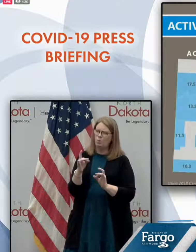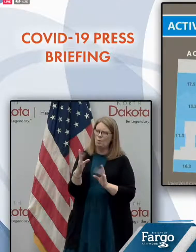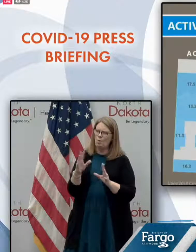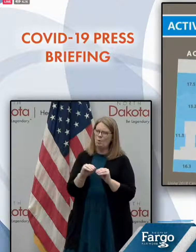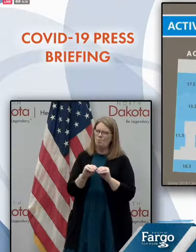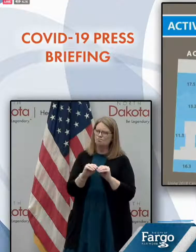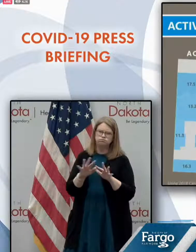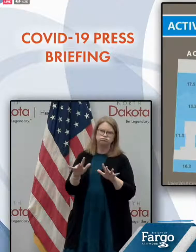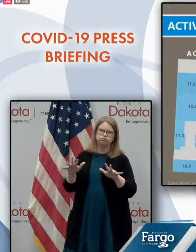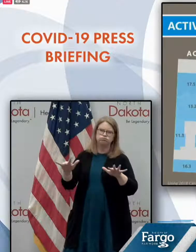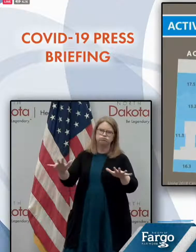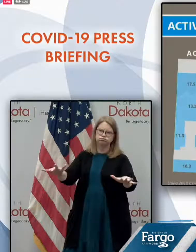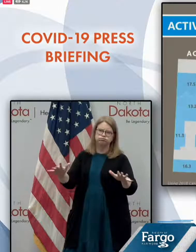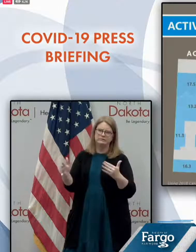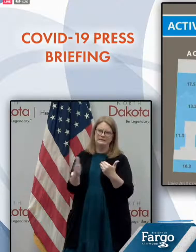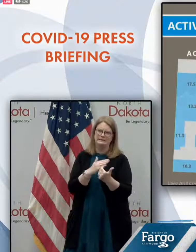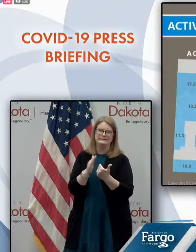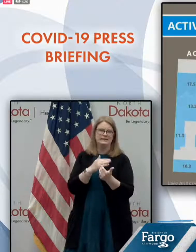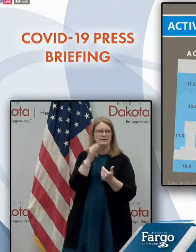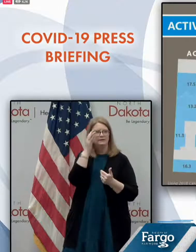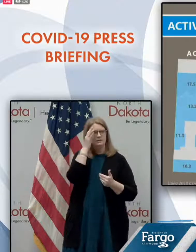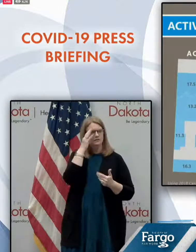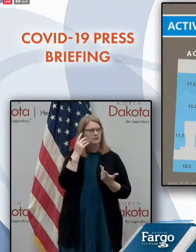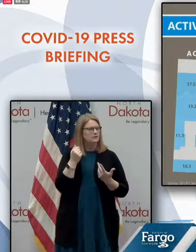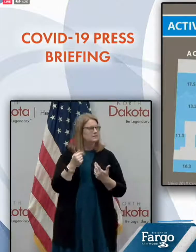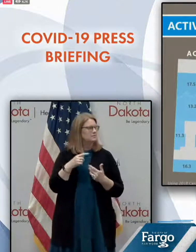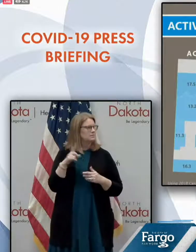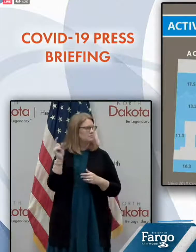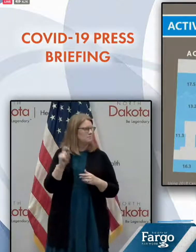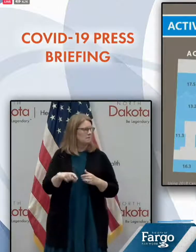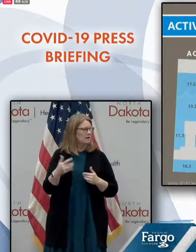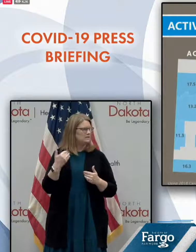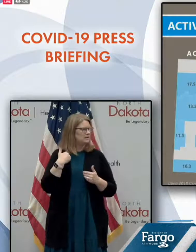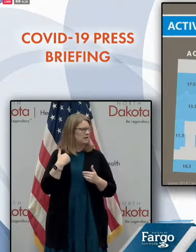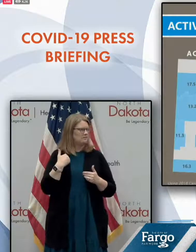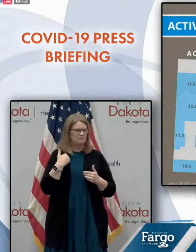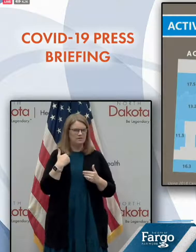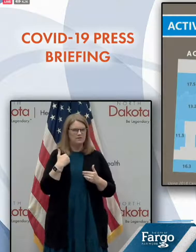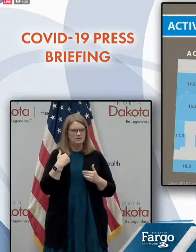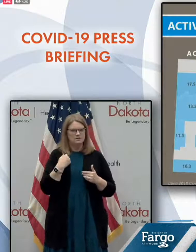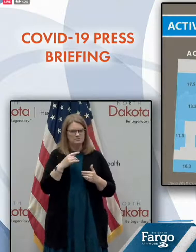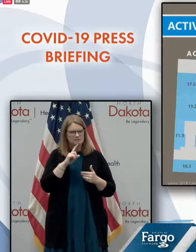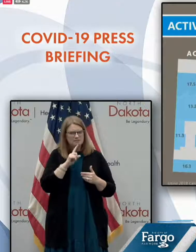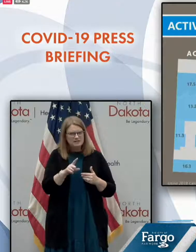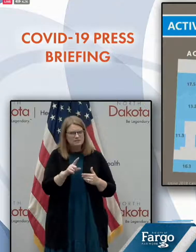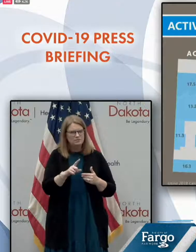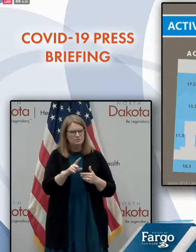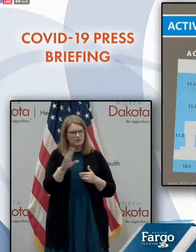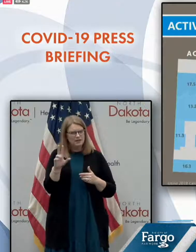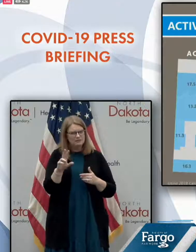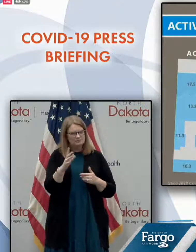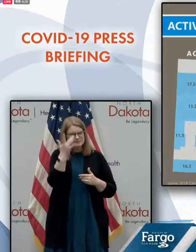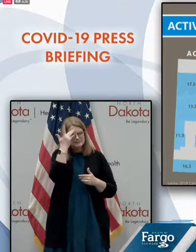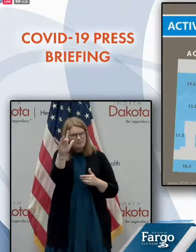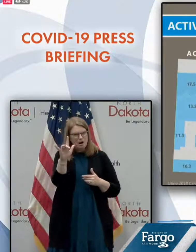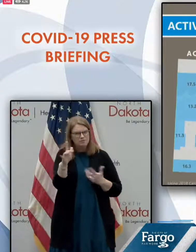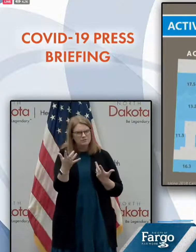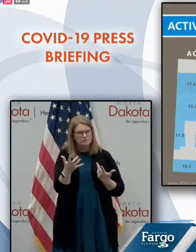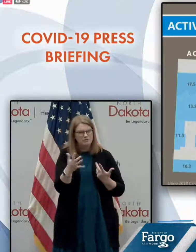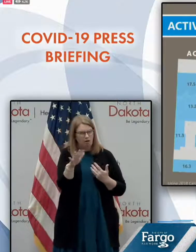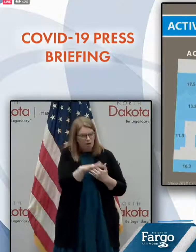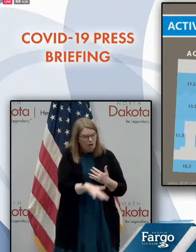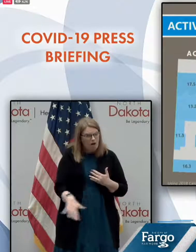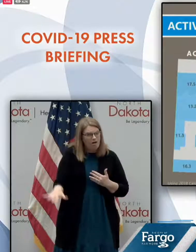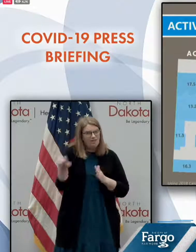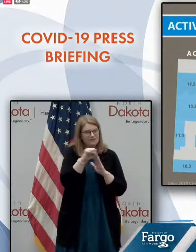move around. And again, so we need to have make sure that we're being smart across the whole state, not just